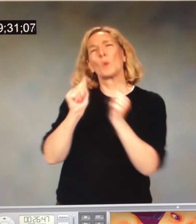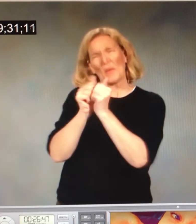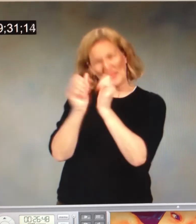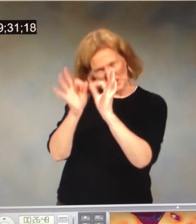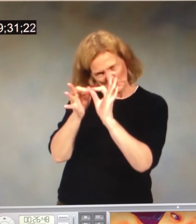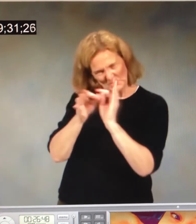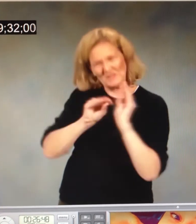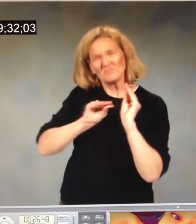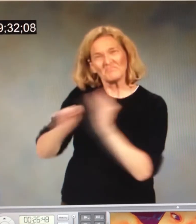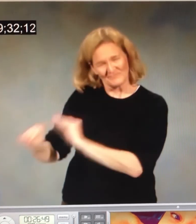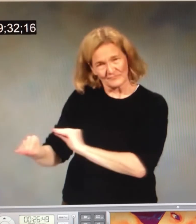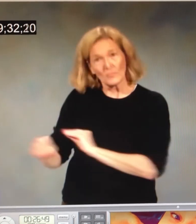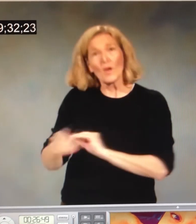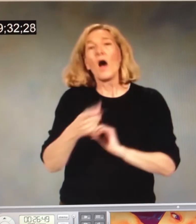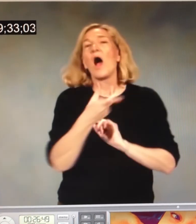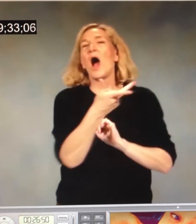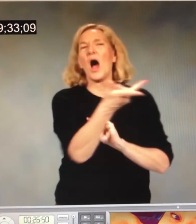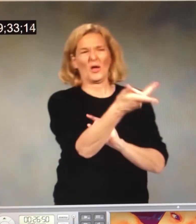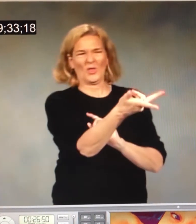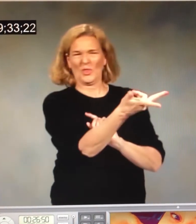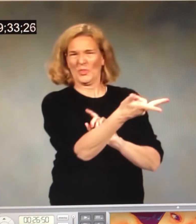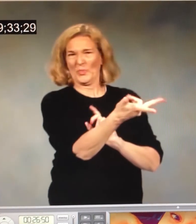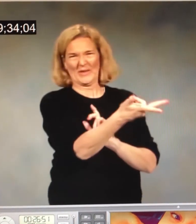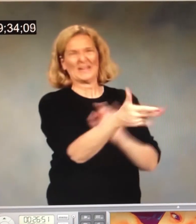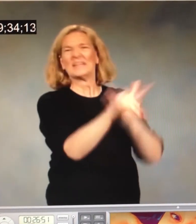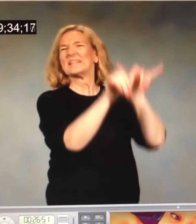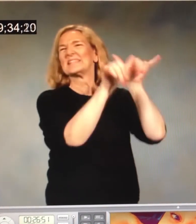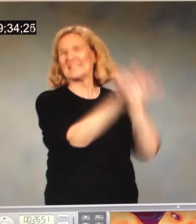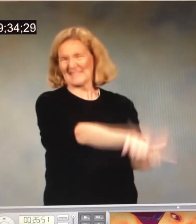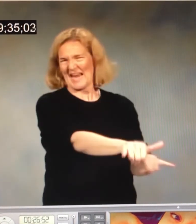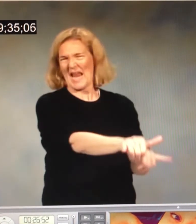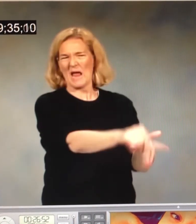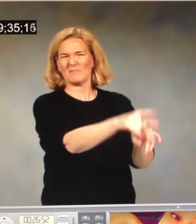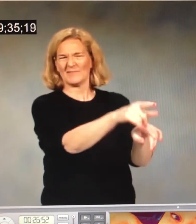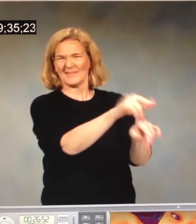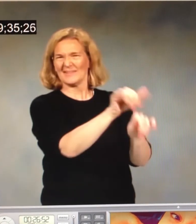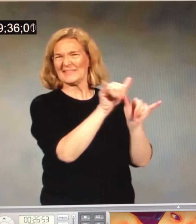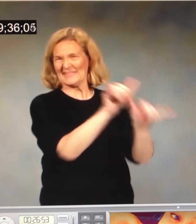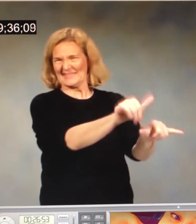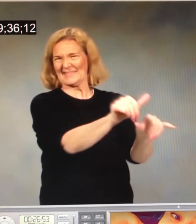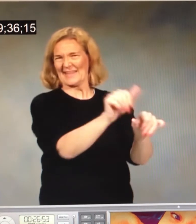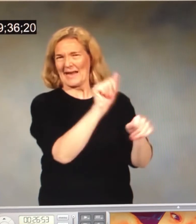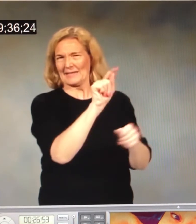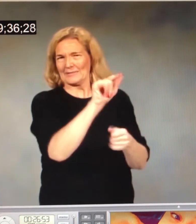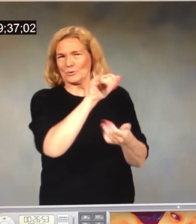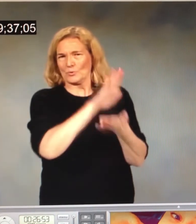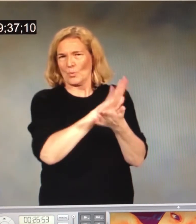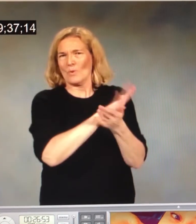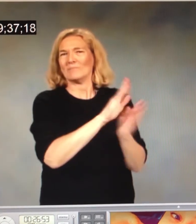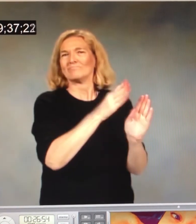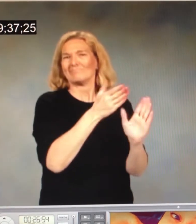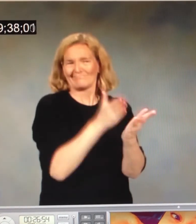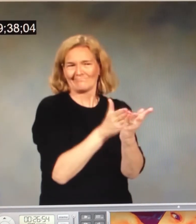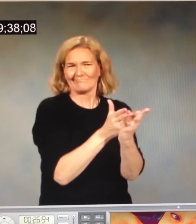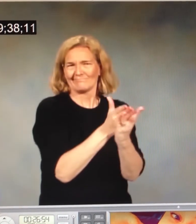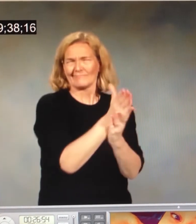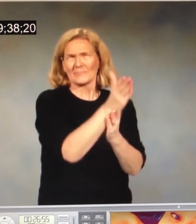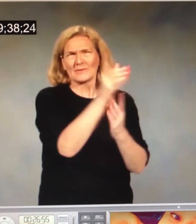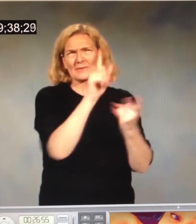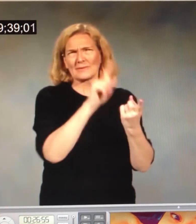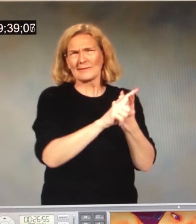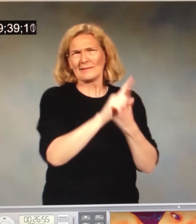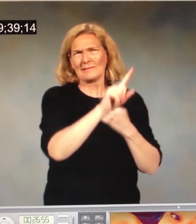into our church's preschool that had an interpreter, and then all the other 3 kids were going to stay at that